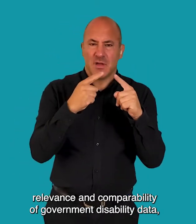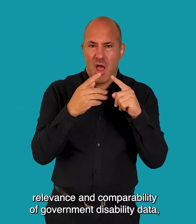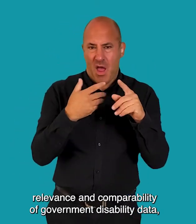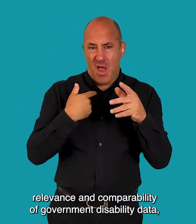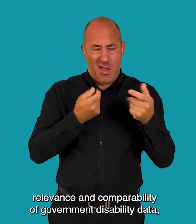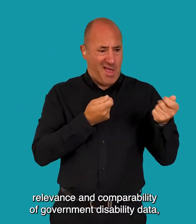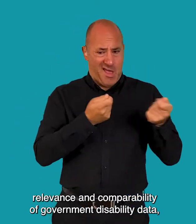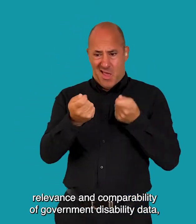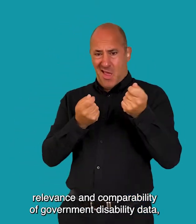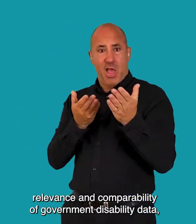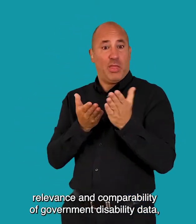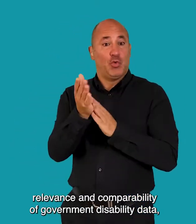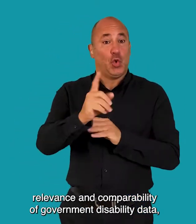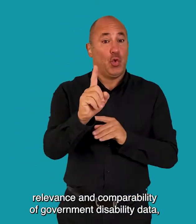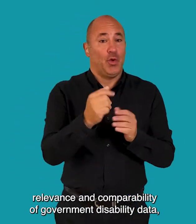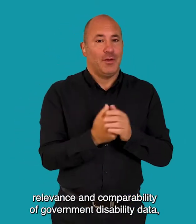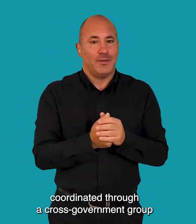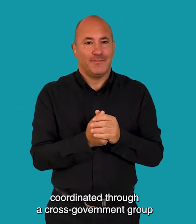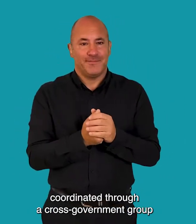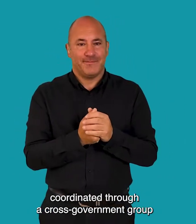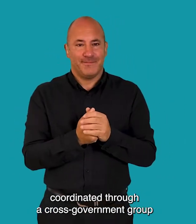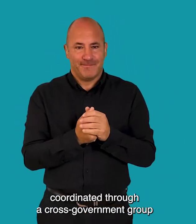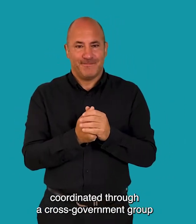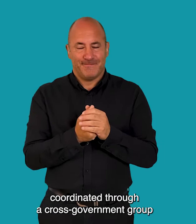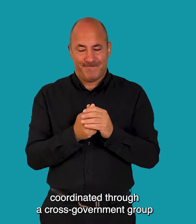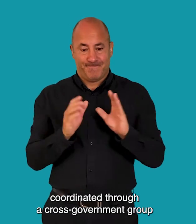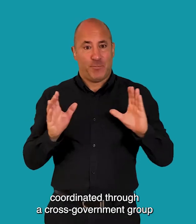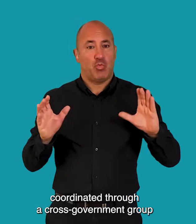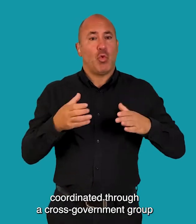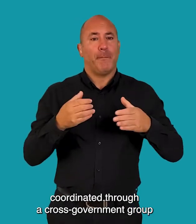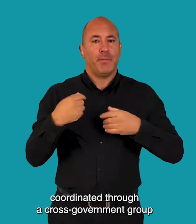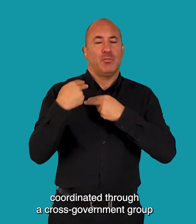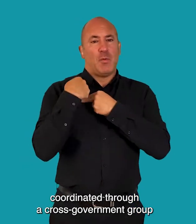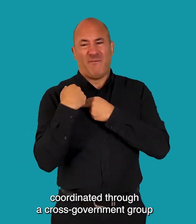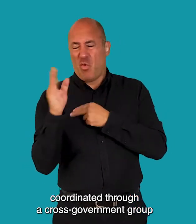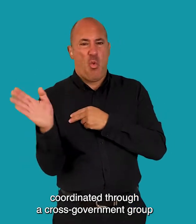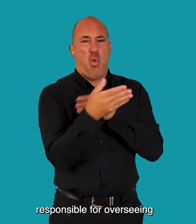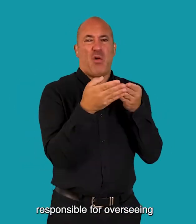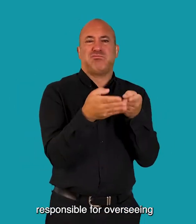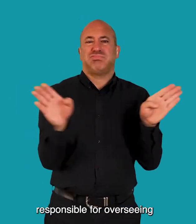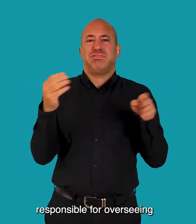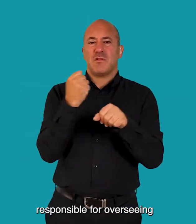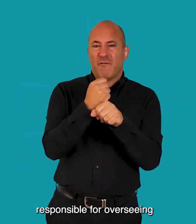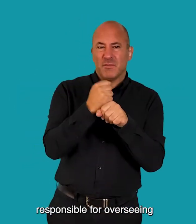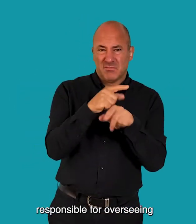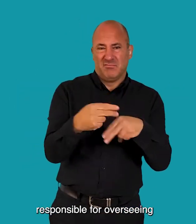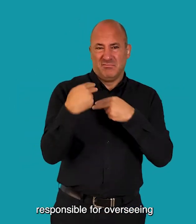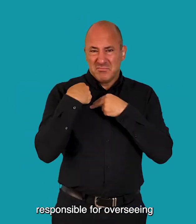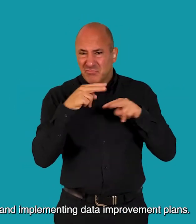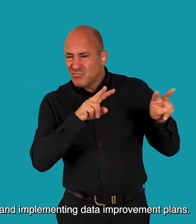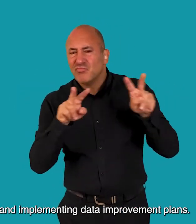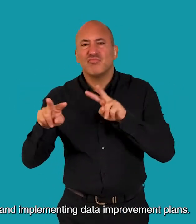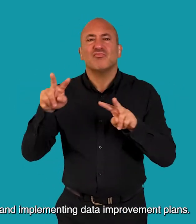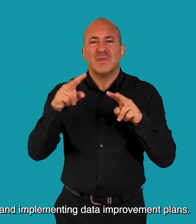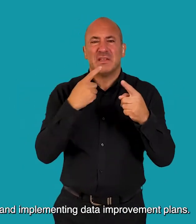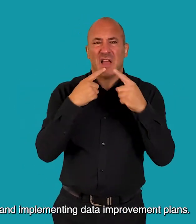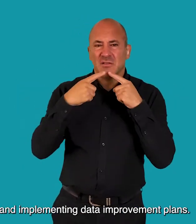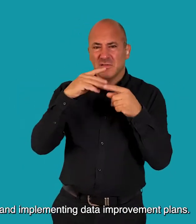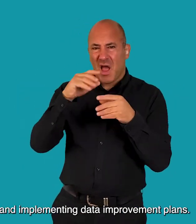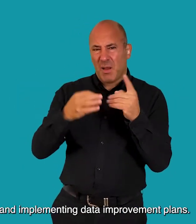government disability data, coordinated through a cross-government group responsible for overseeing and implementing data